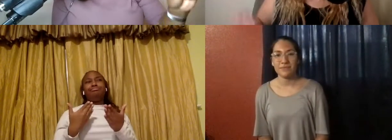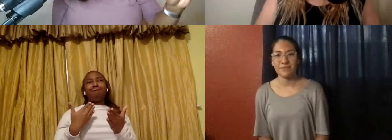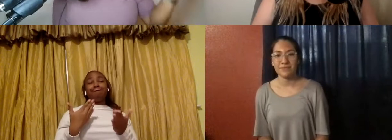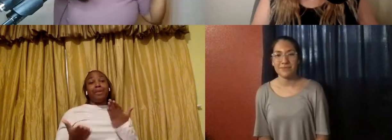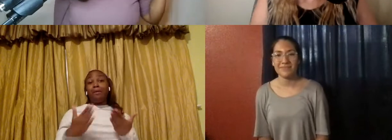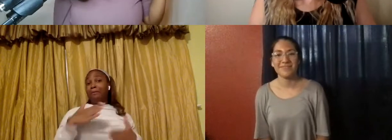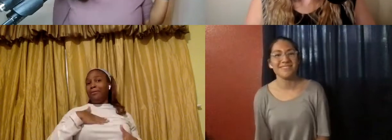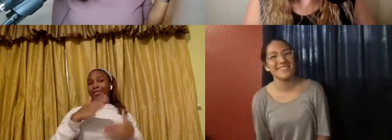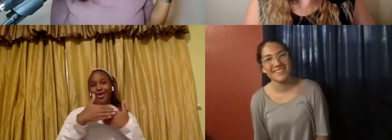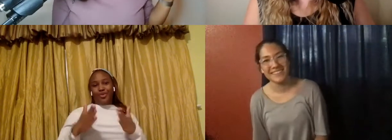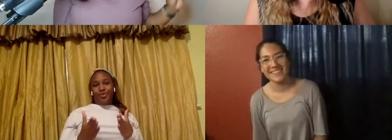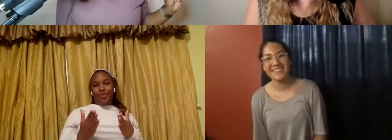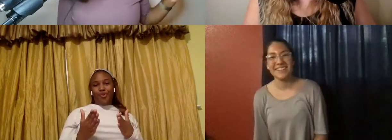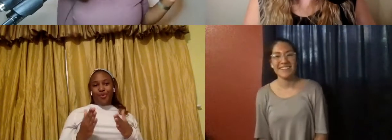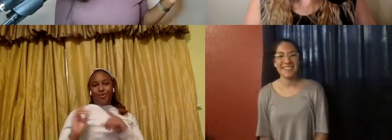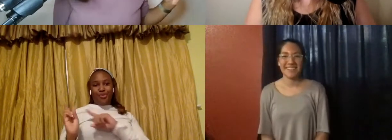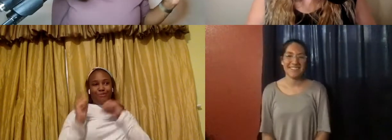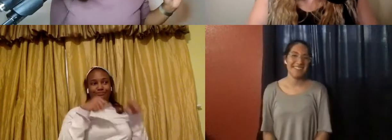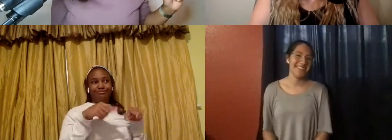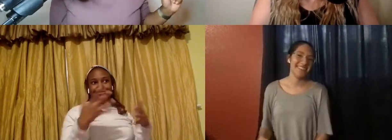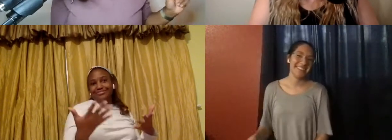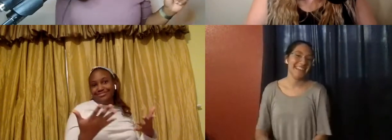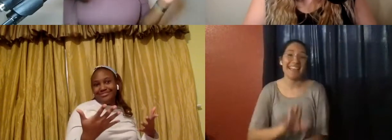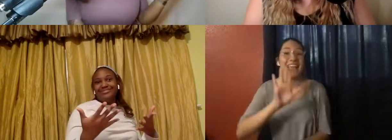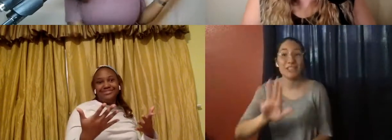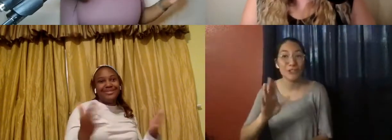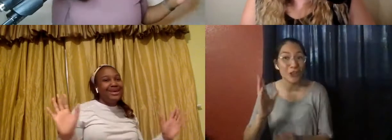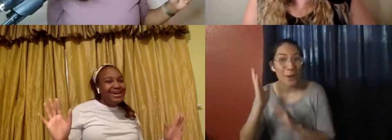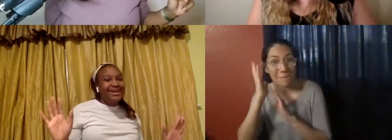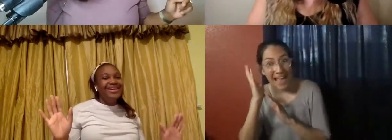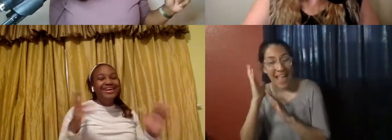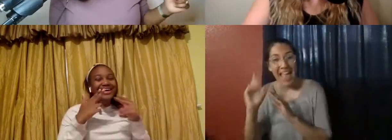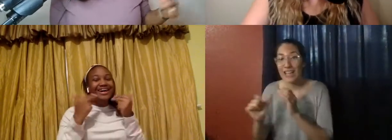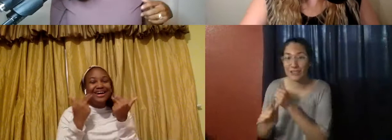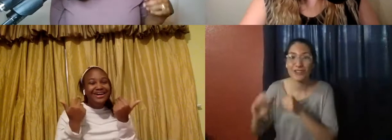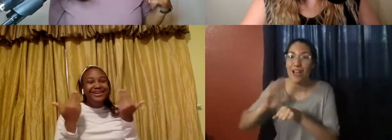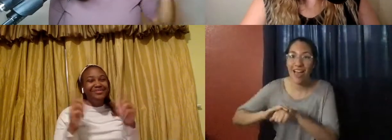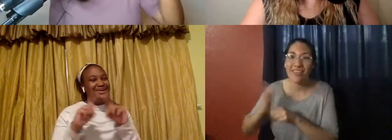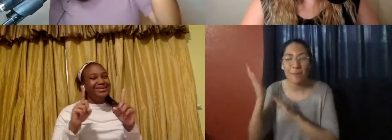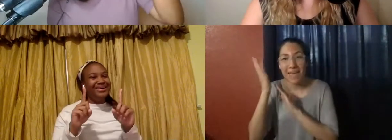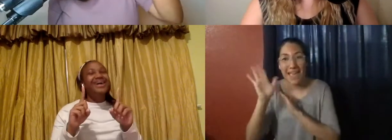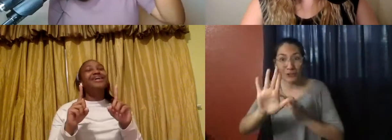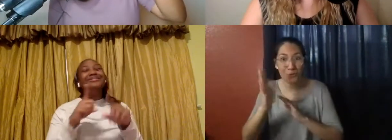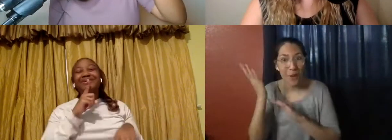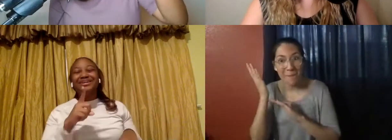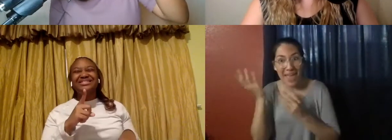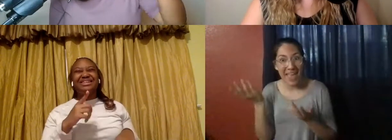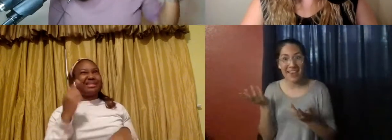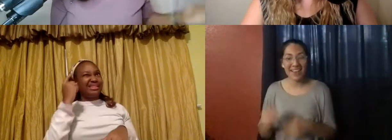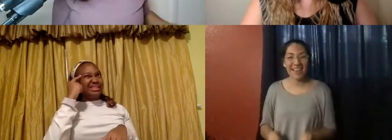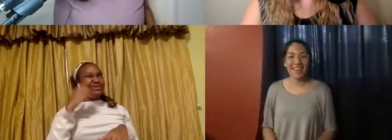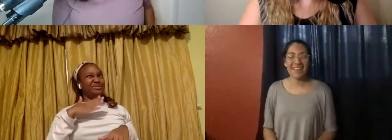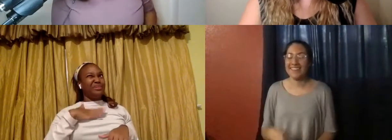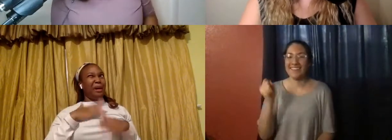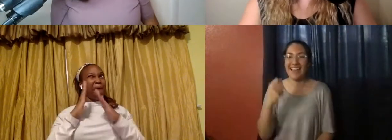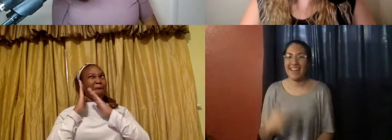welcome. I can shit on the bed and it's your bed. Yeah. I'm like, actually, I think that was my bed. That was, like, my parents' bed. No, I'm just